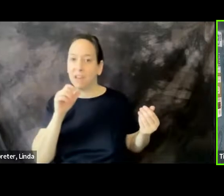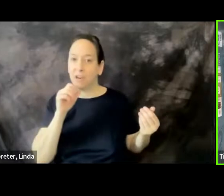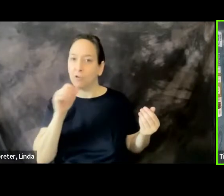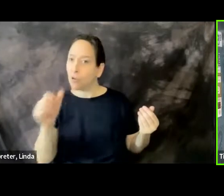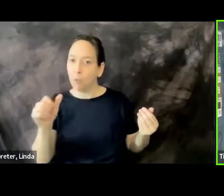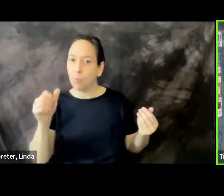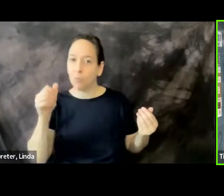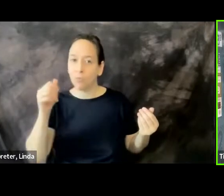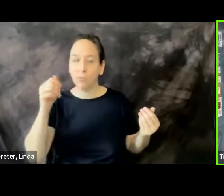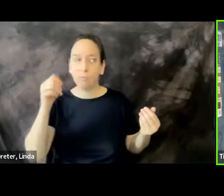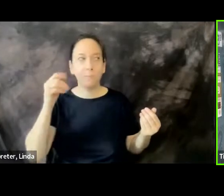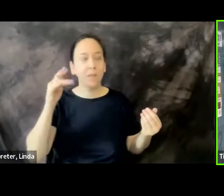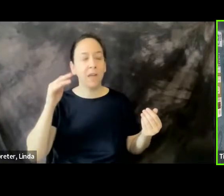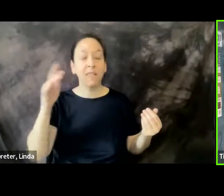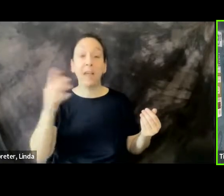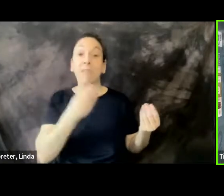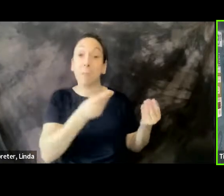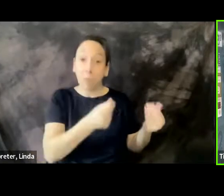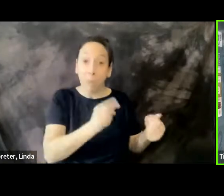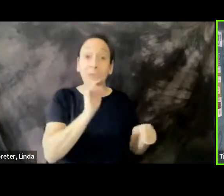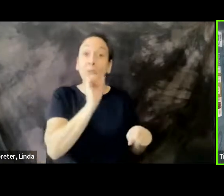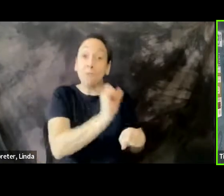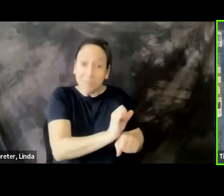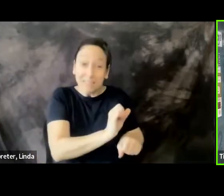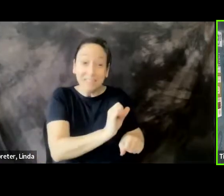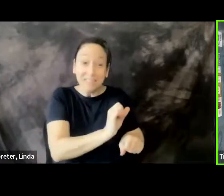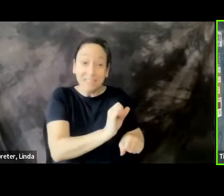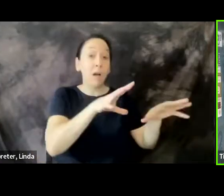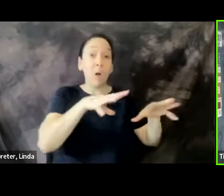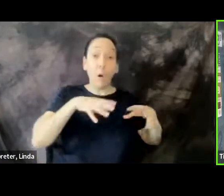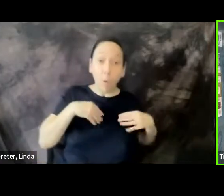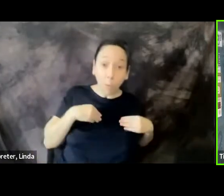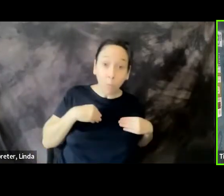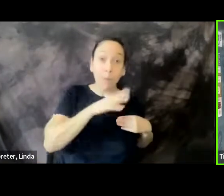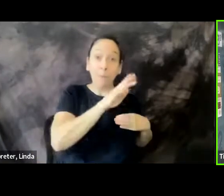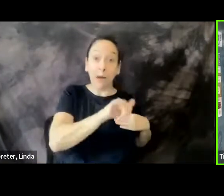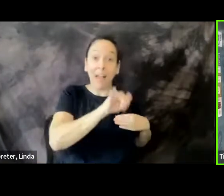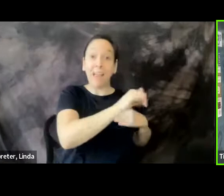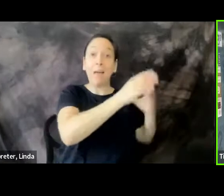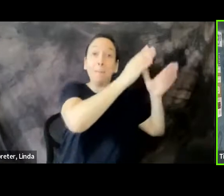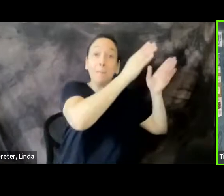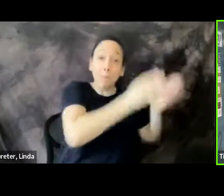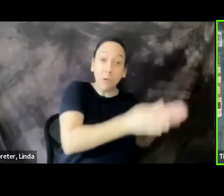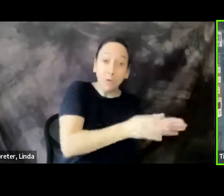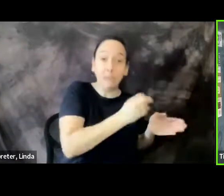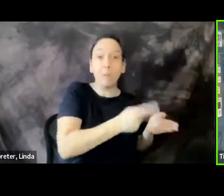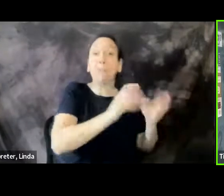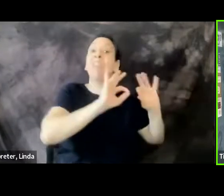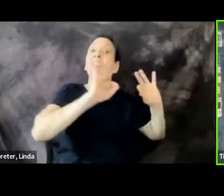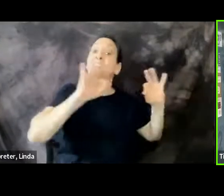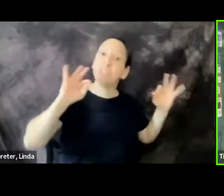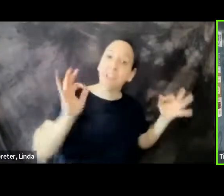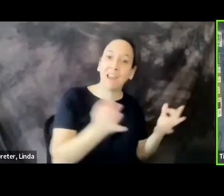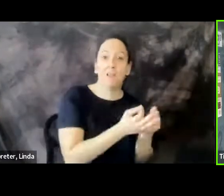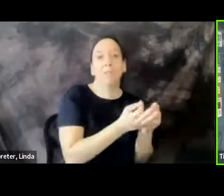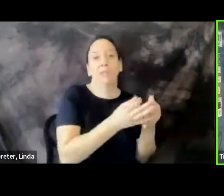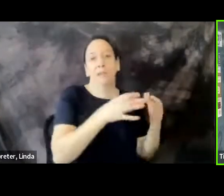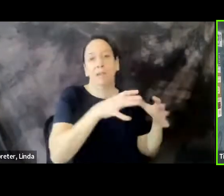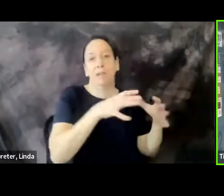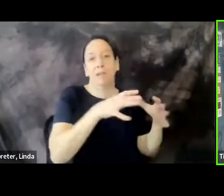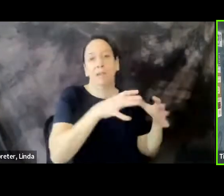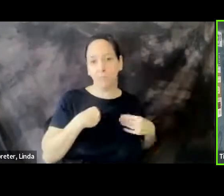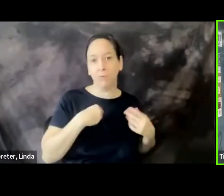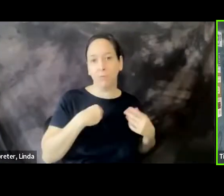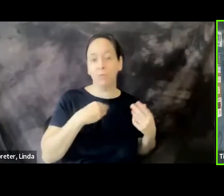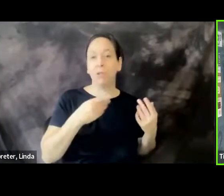out whether the property is really owned by the beneficiary, whether it's family property, whether it's property that the beneficiary could